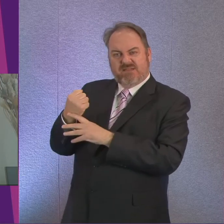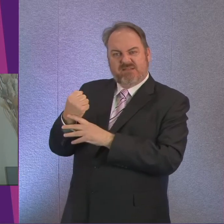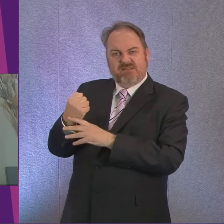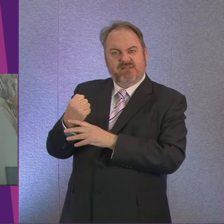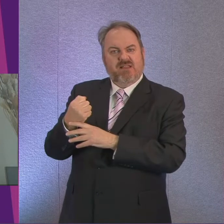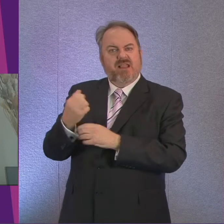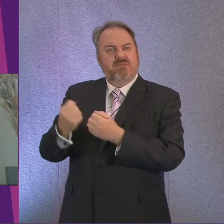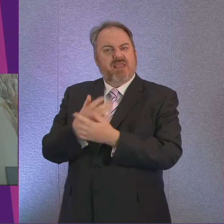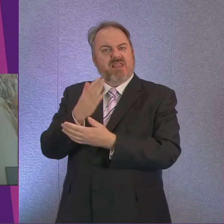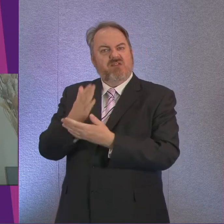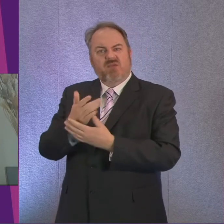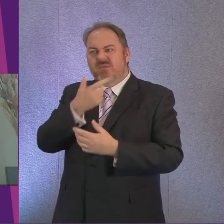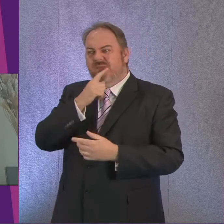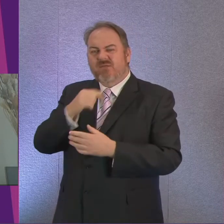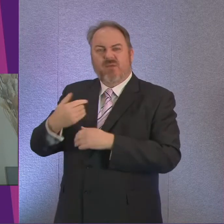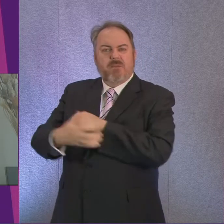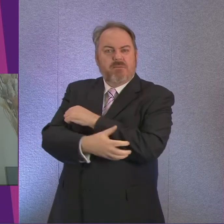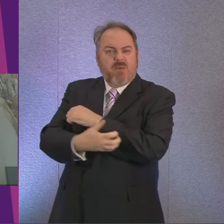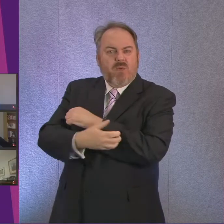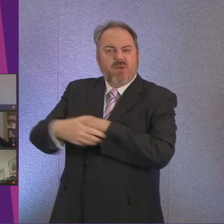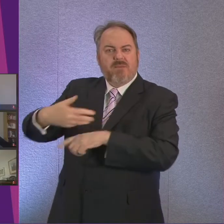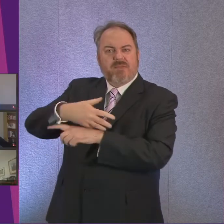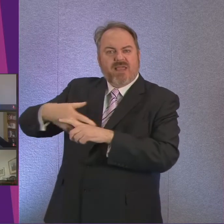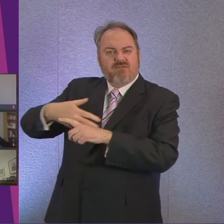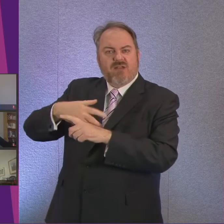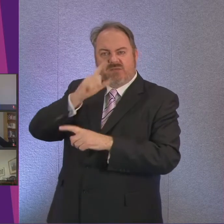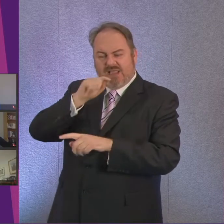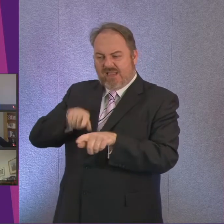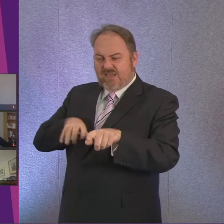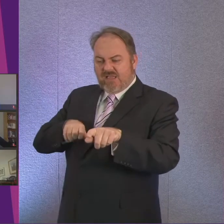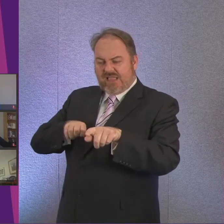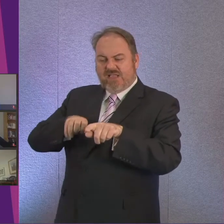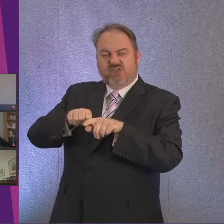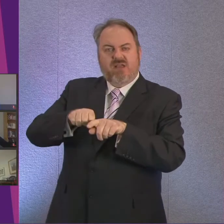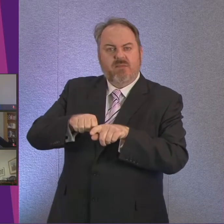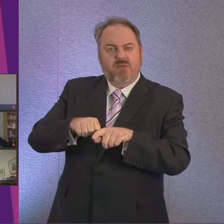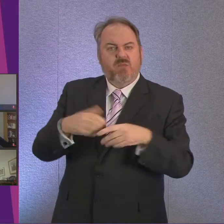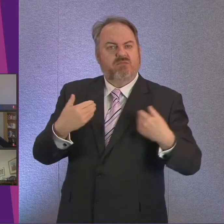university in this year's admissions. Cabinet Secretary.